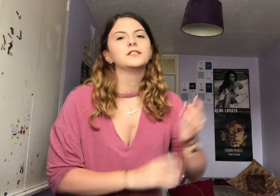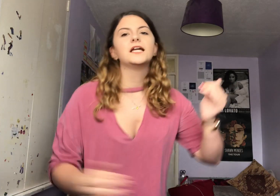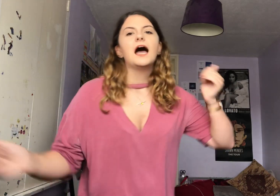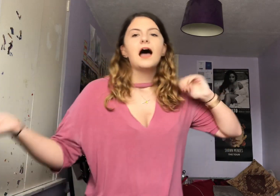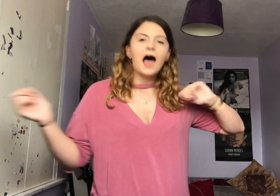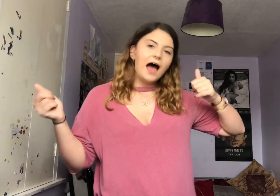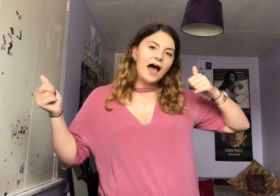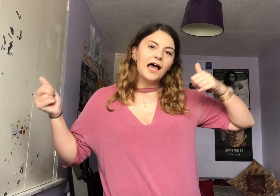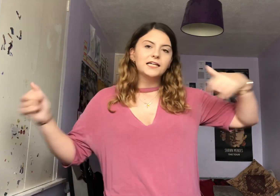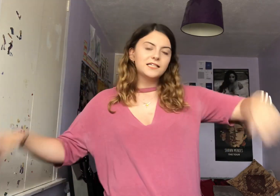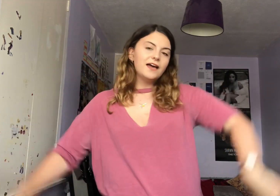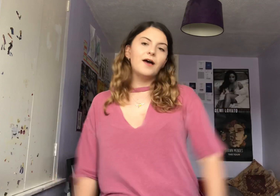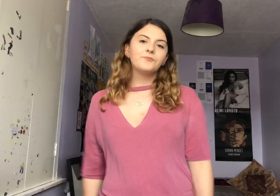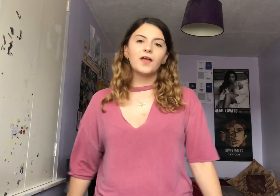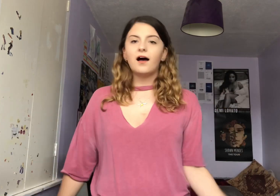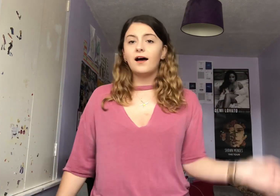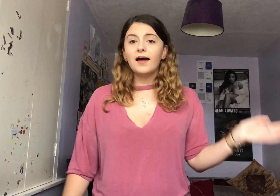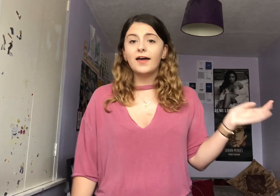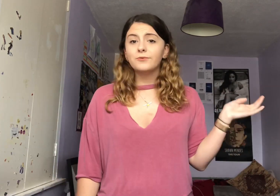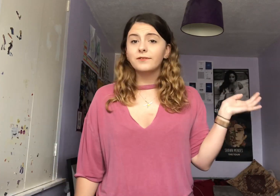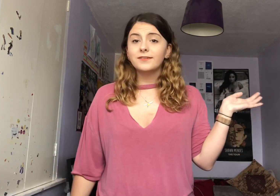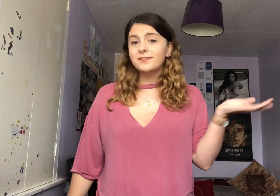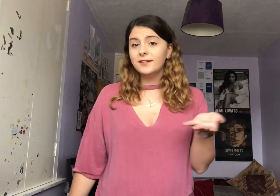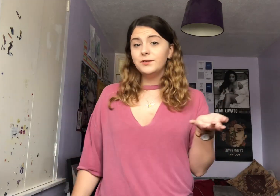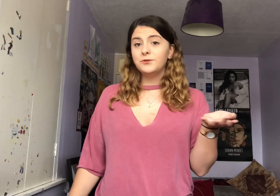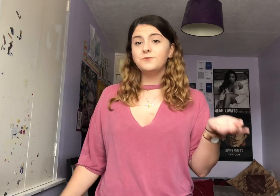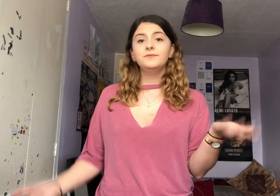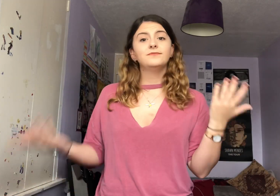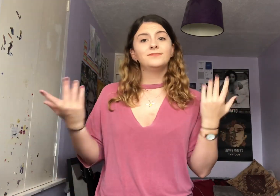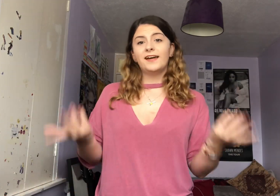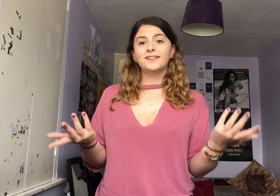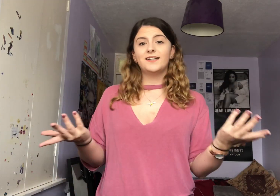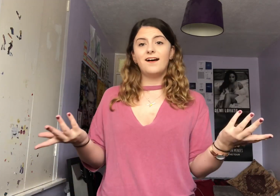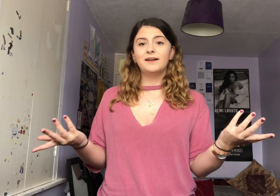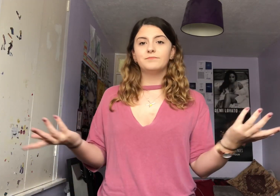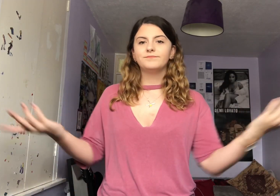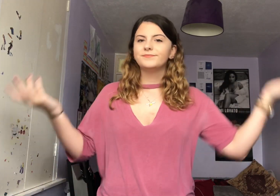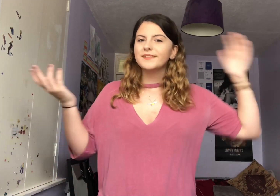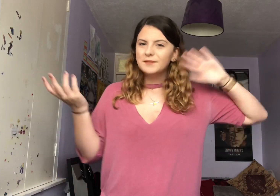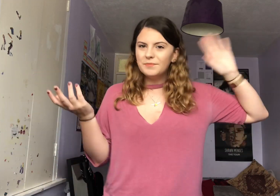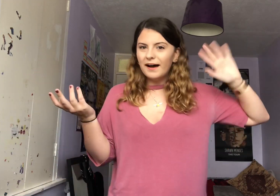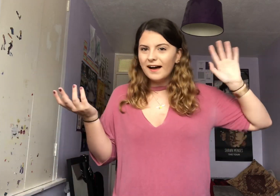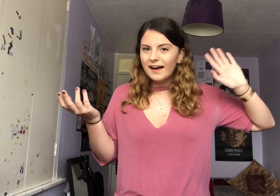want. And yeah, I will see you next time. Bye.